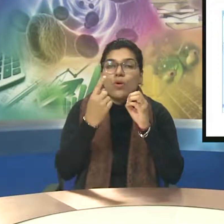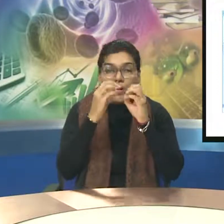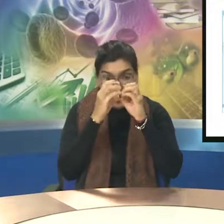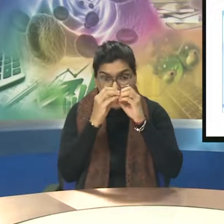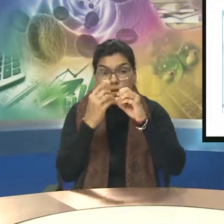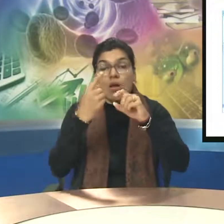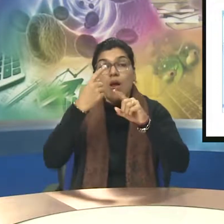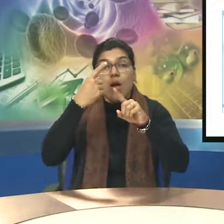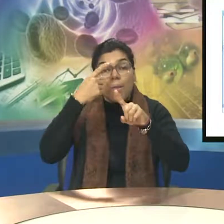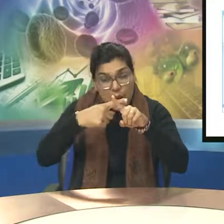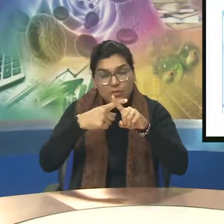color.